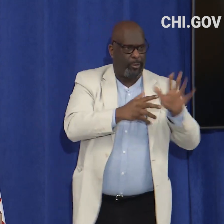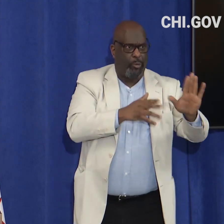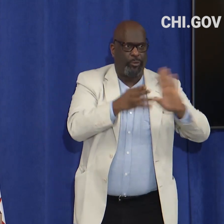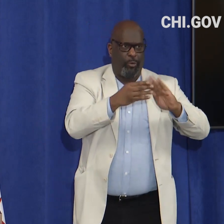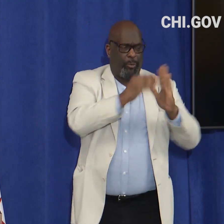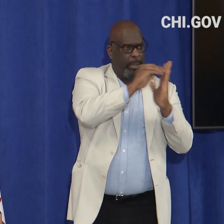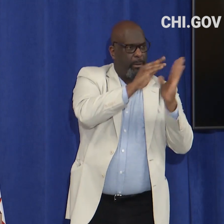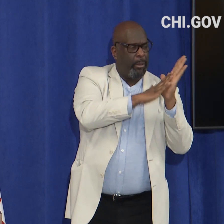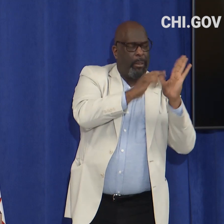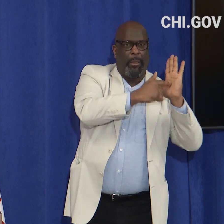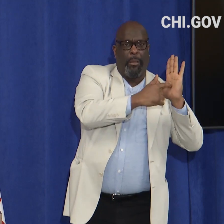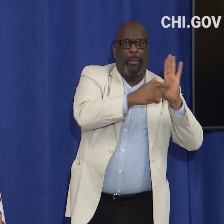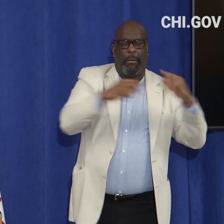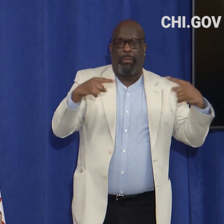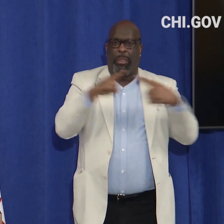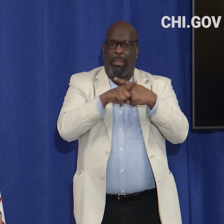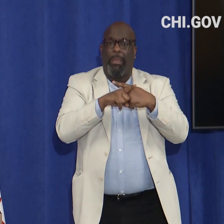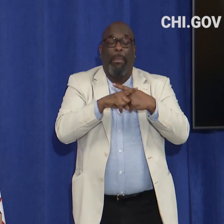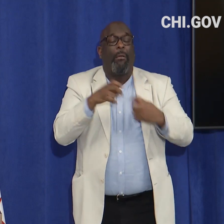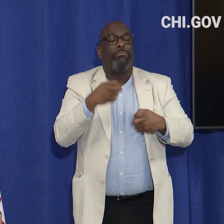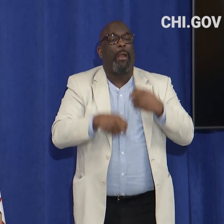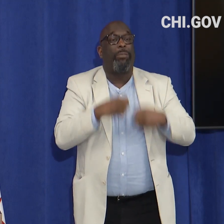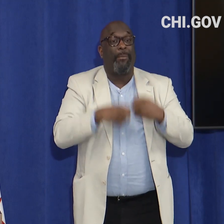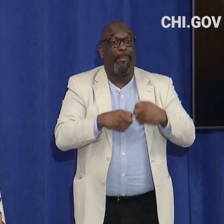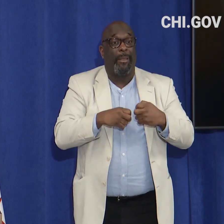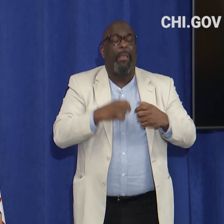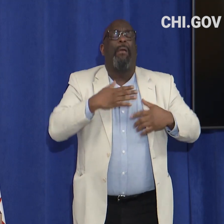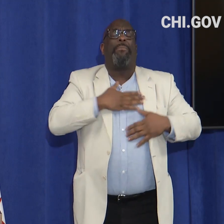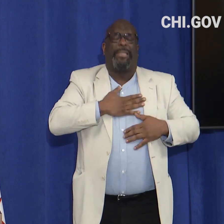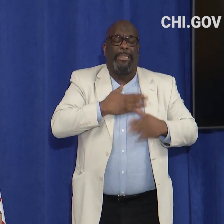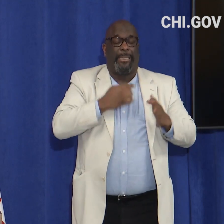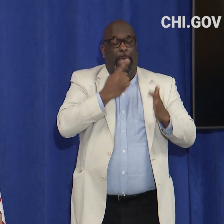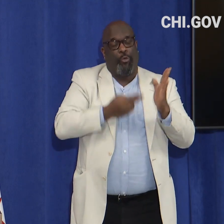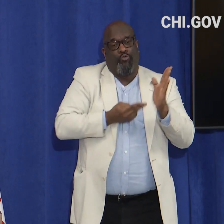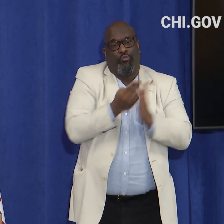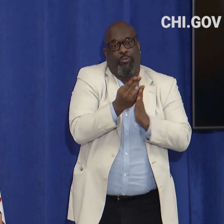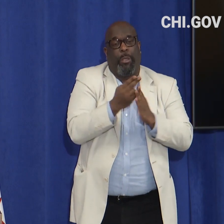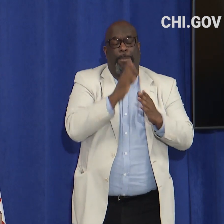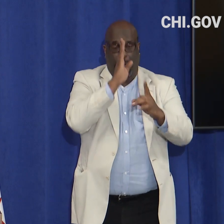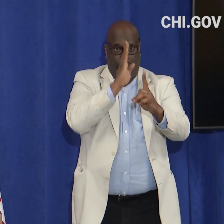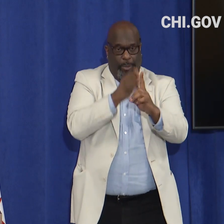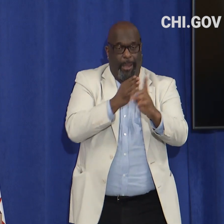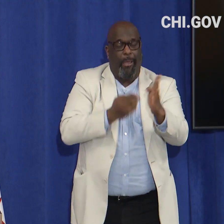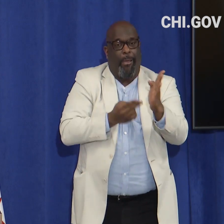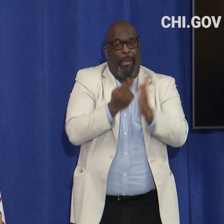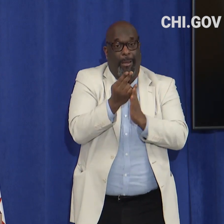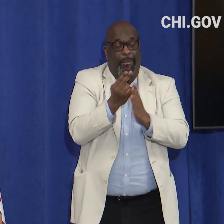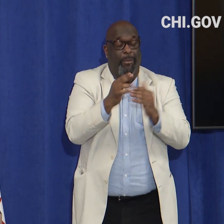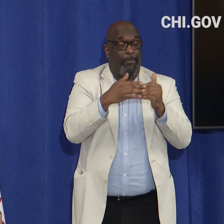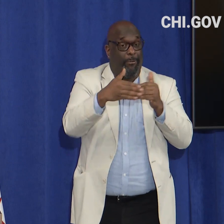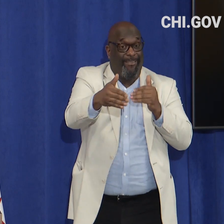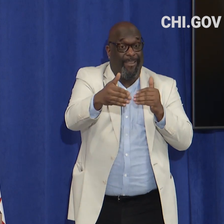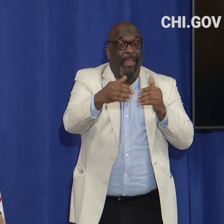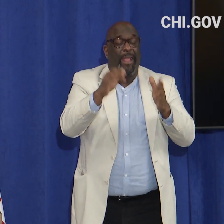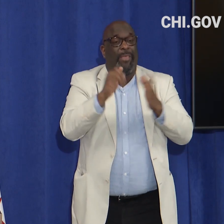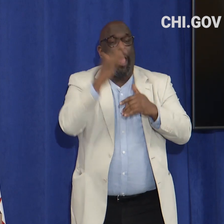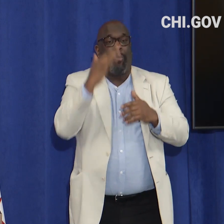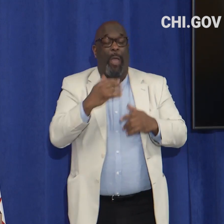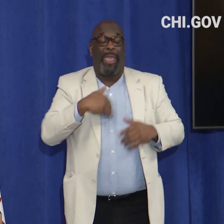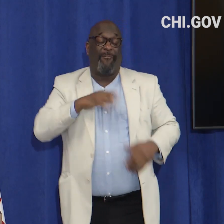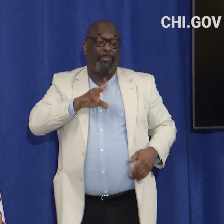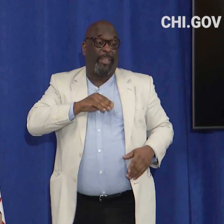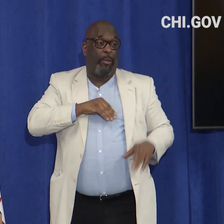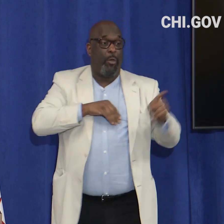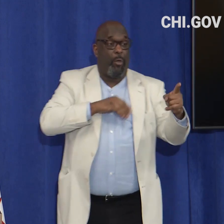there's a problem. Play it straight, tell the truth, and that's why releasing those initial reports along with video and audio is